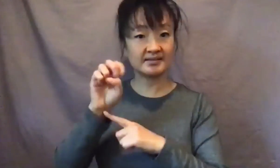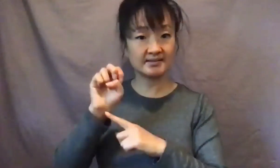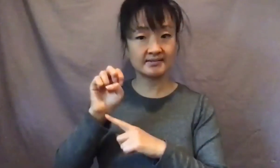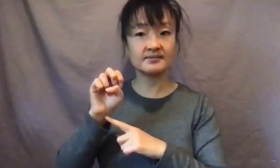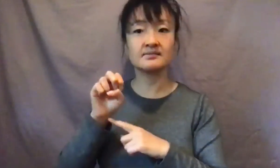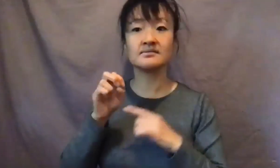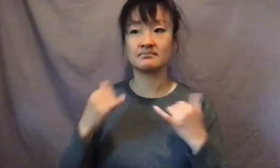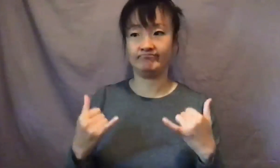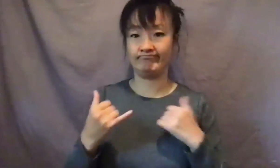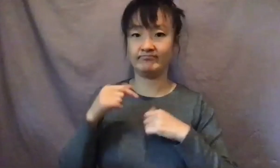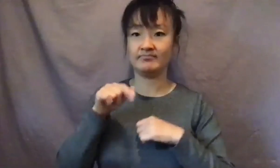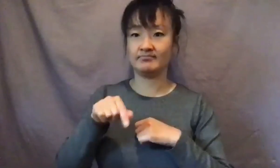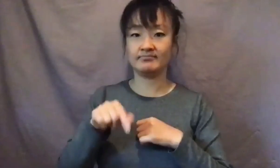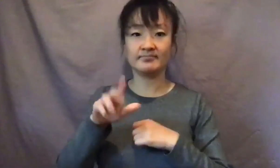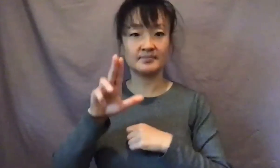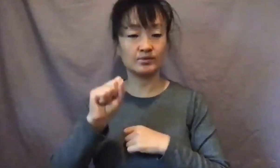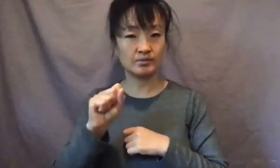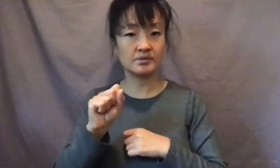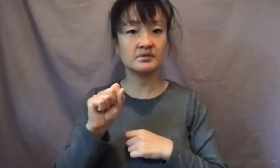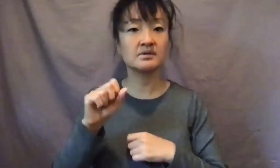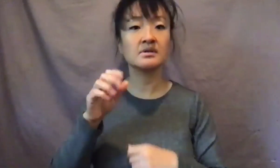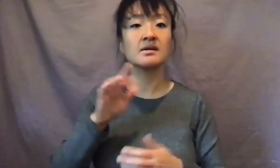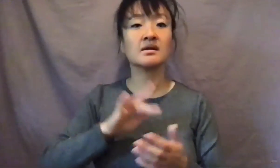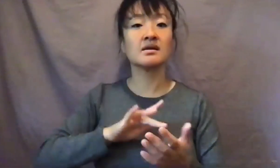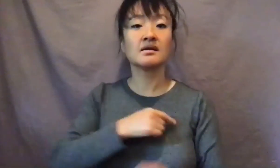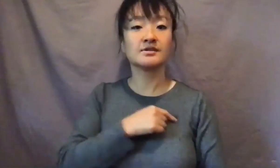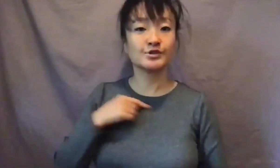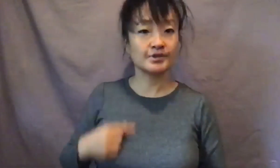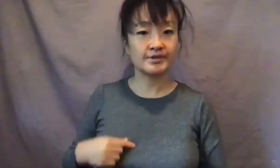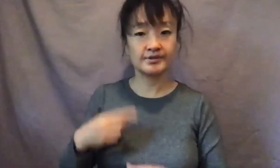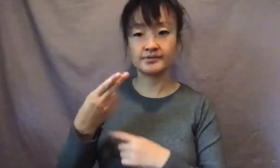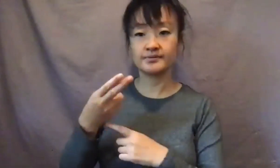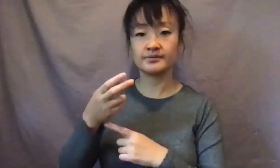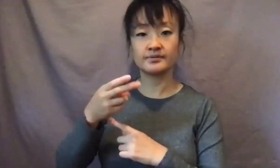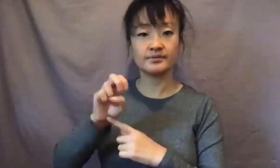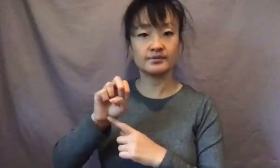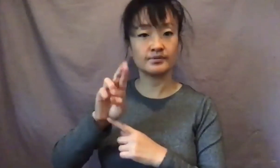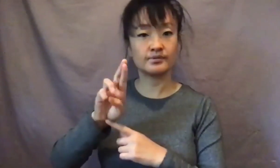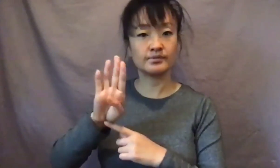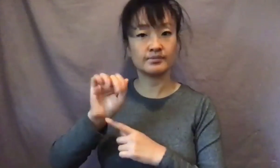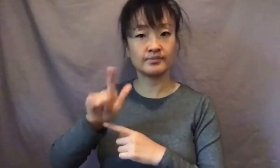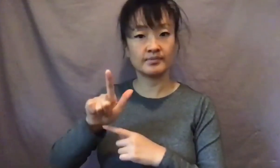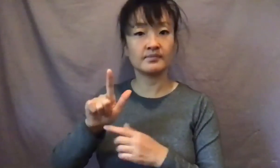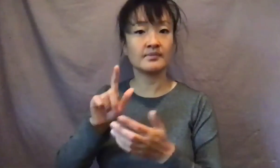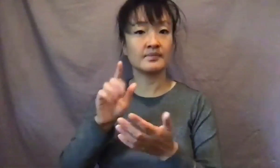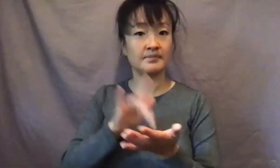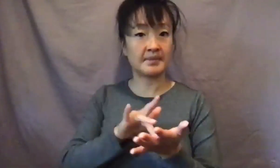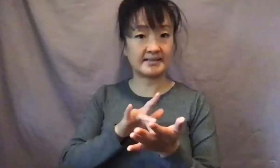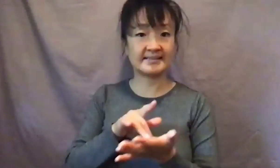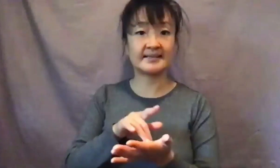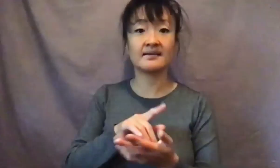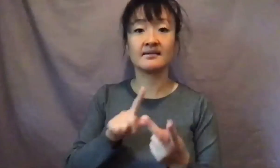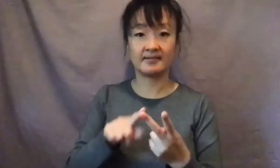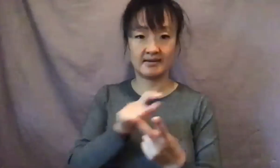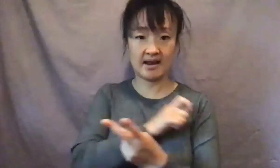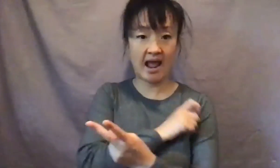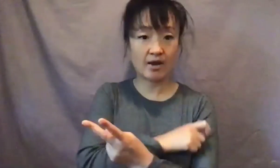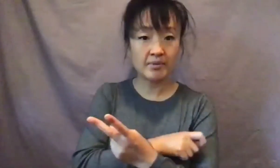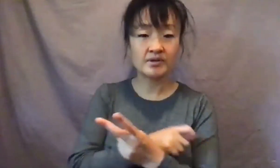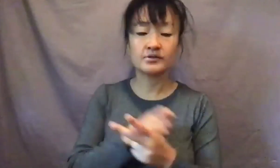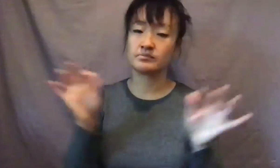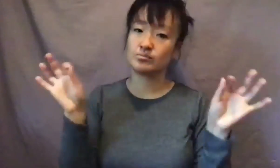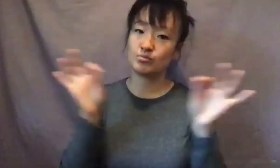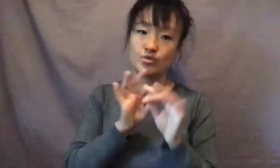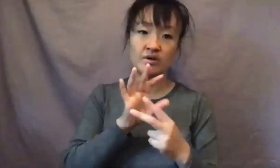country, Chinese herbal medicine and acupuncture are incredibly important options for